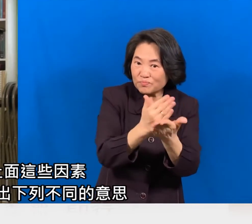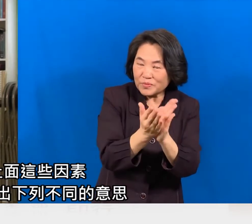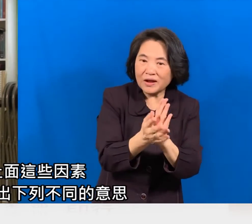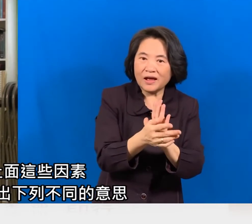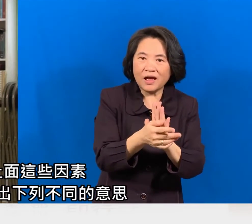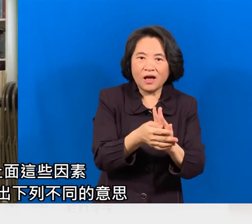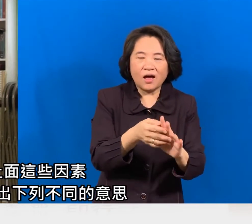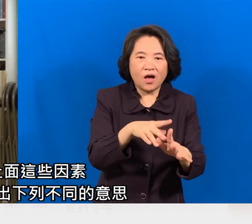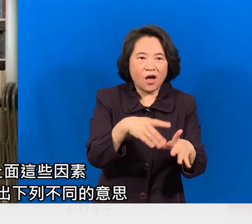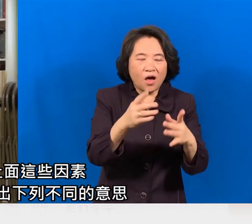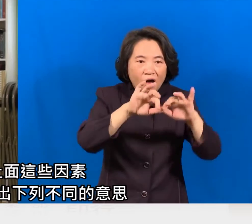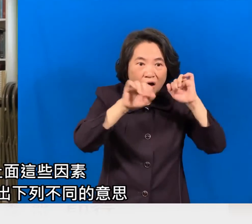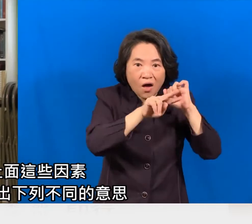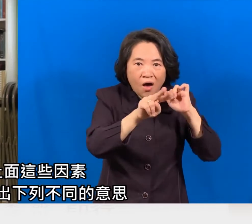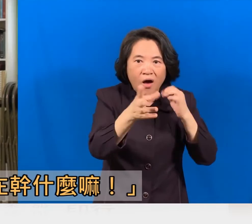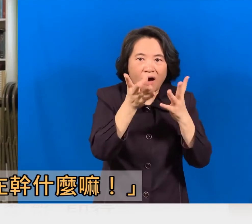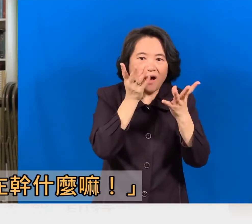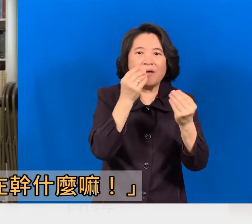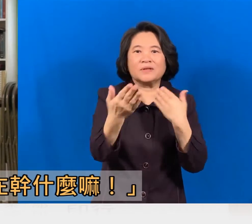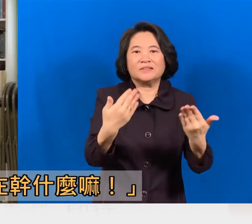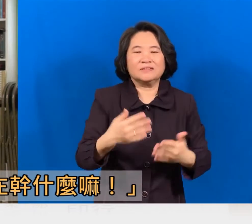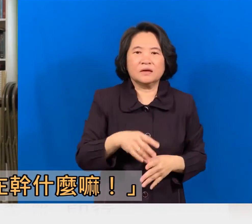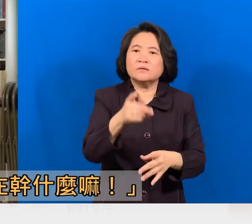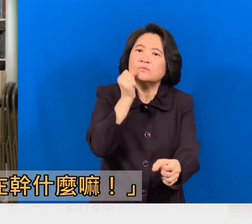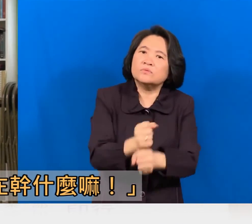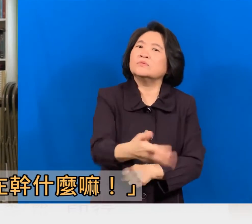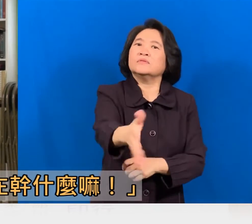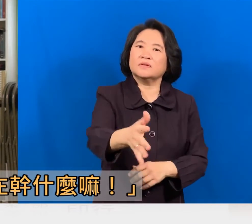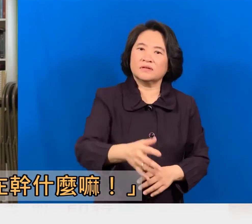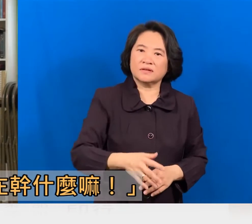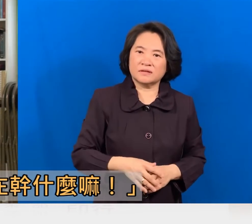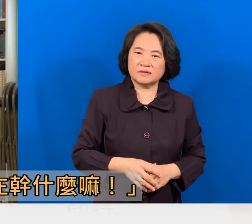such varied meanings as, "What in the heck are you up to?"